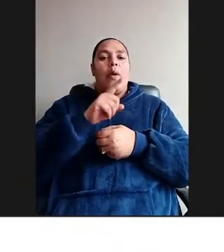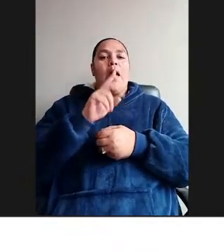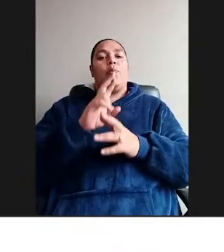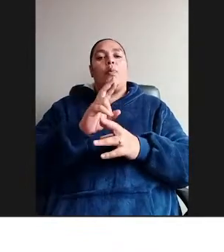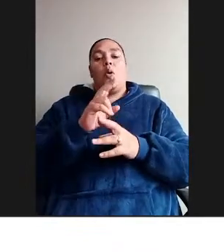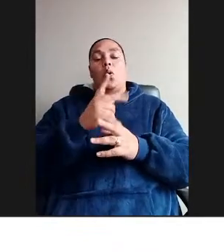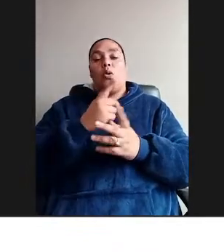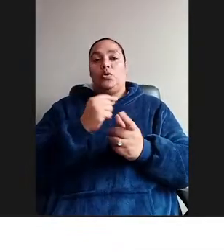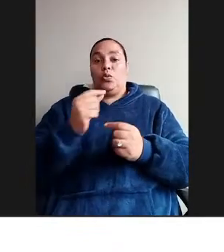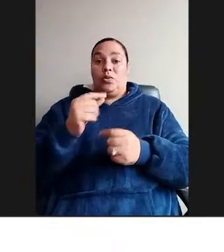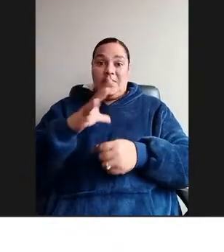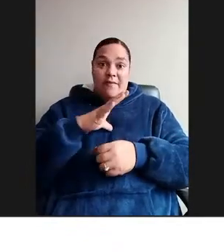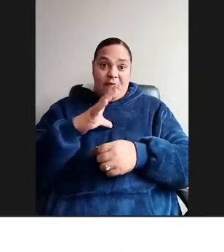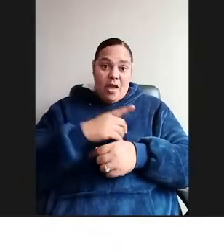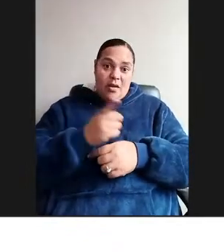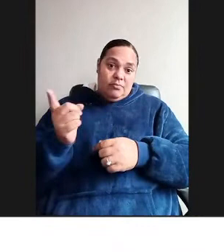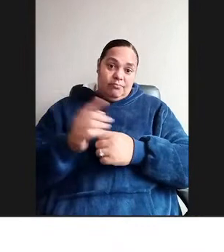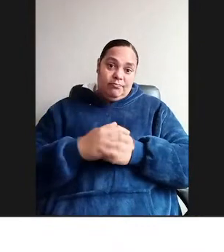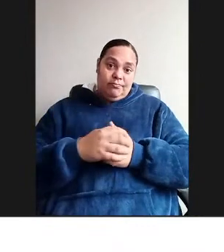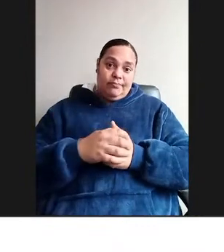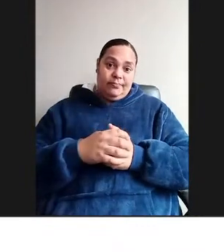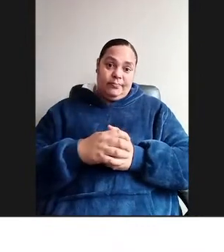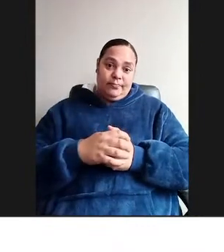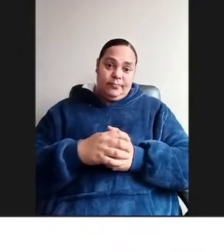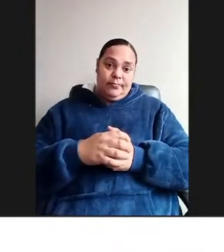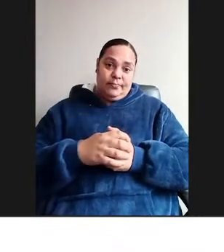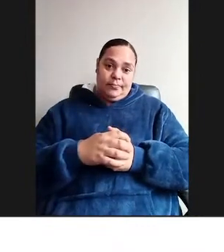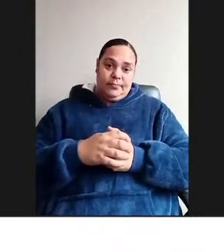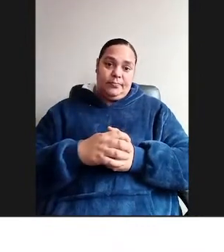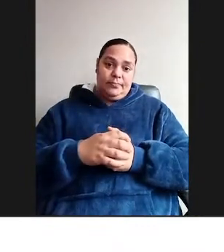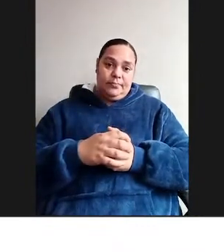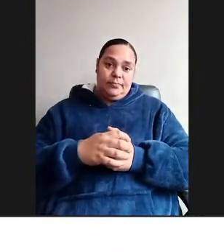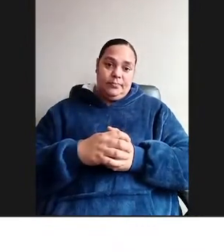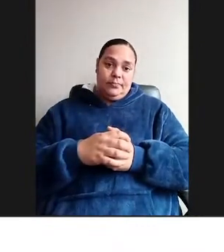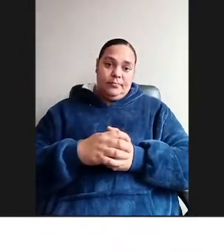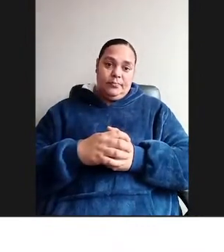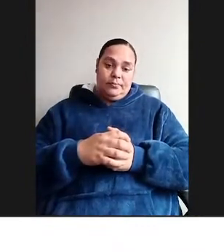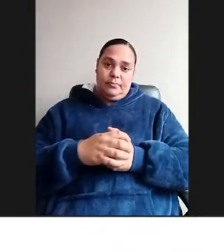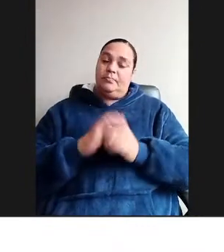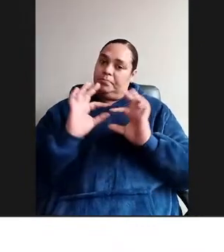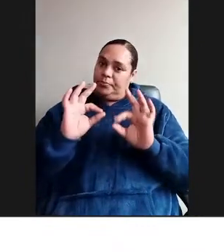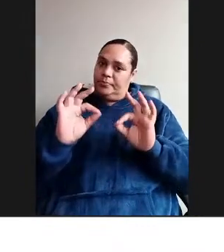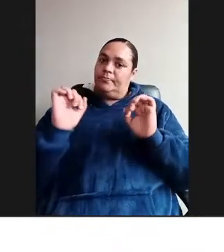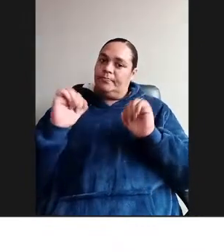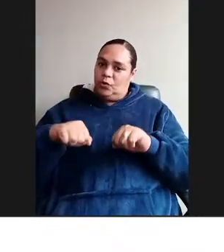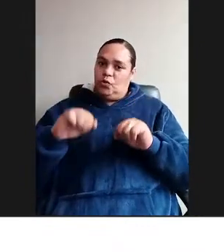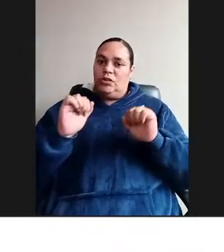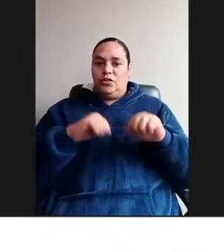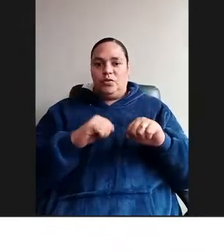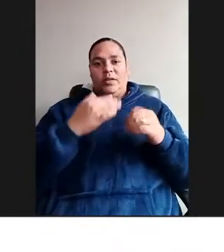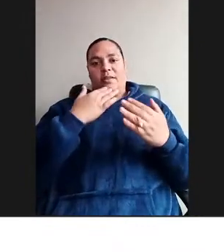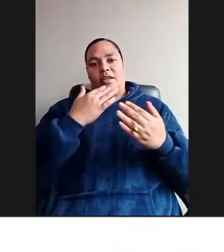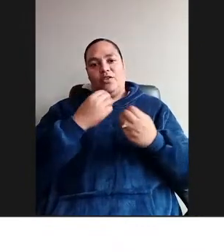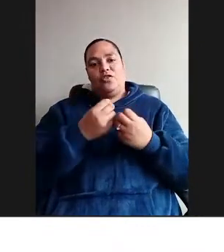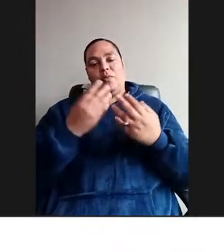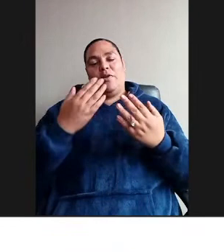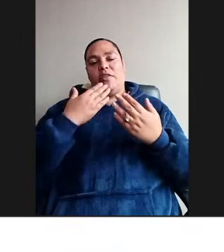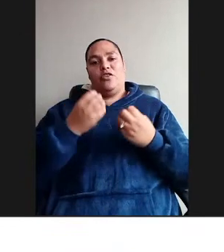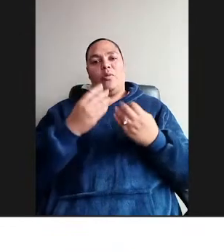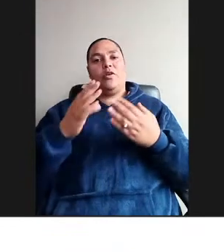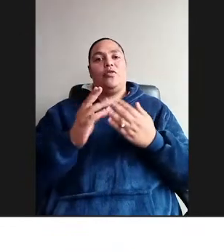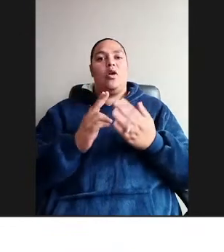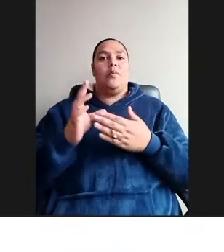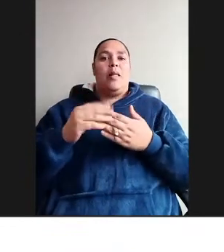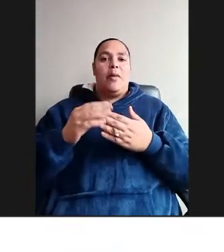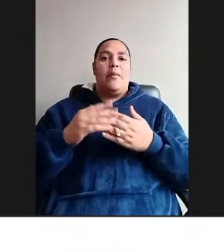with members? That is in order, Chair. Great. Thank you very much. Thank you so much, honourable members. Then we move